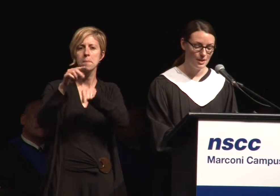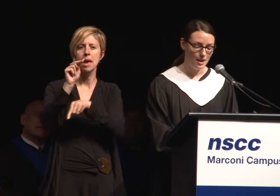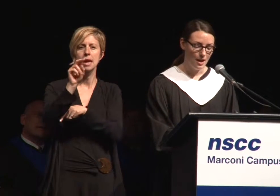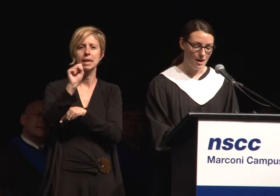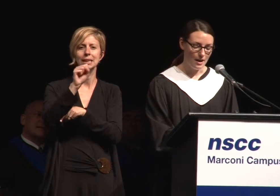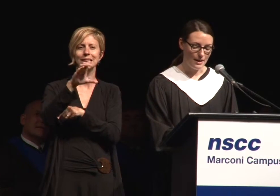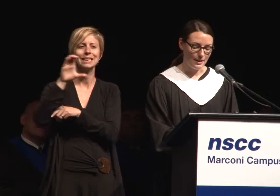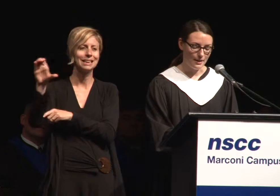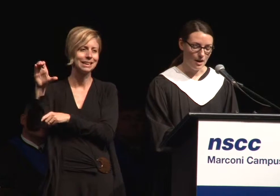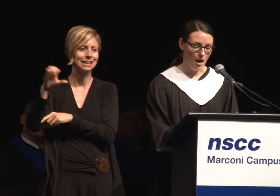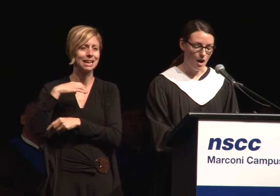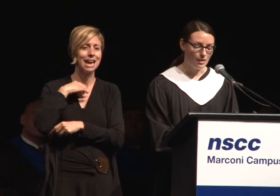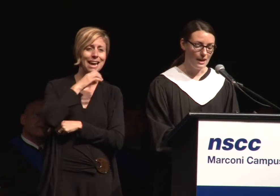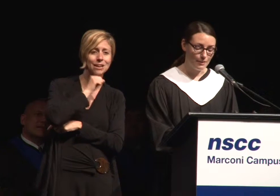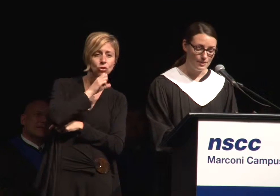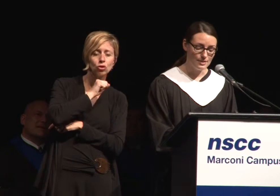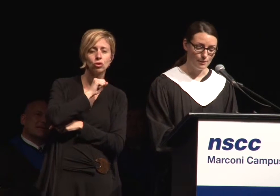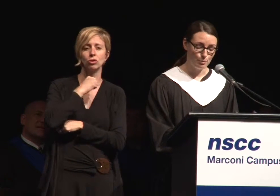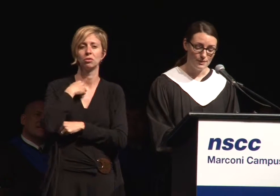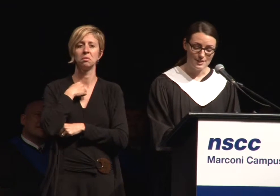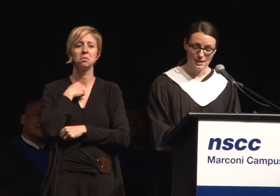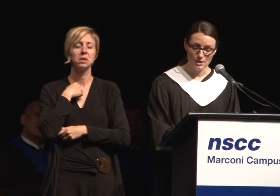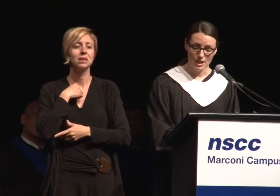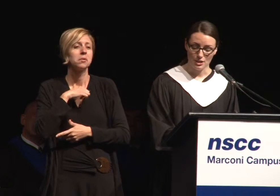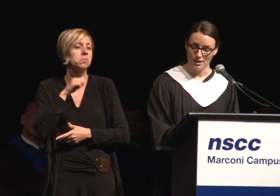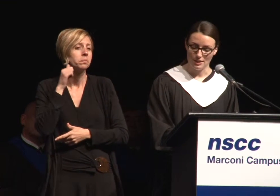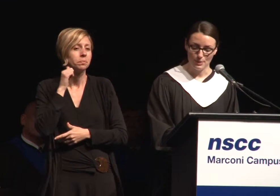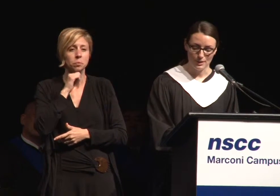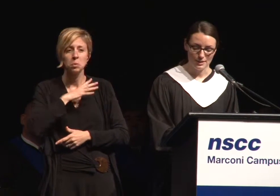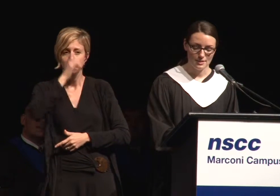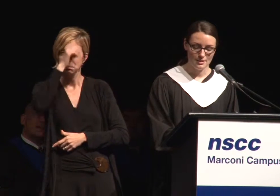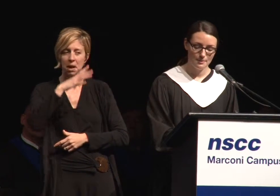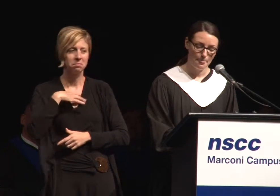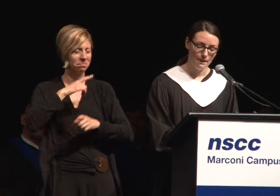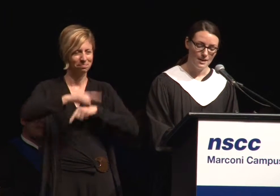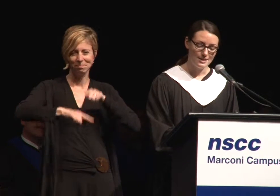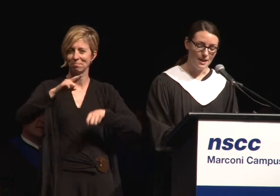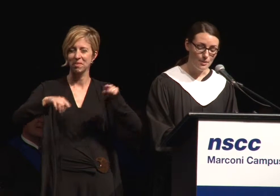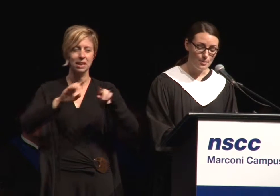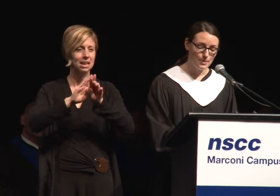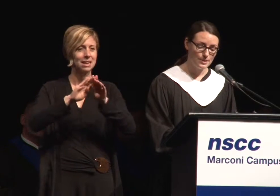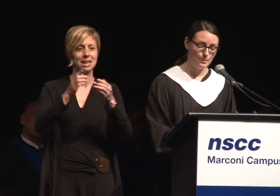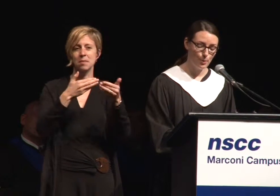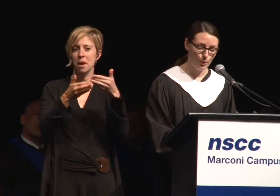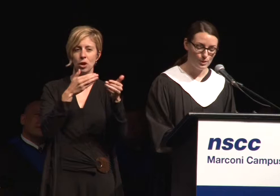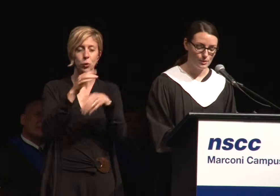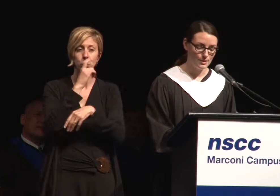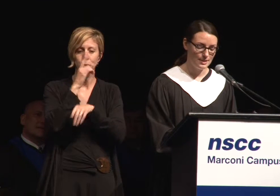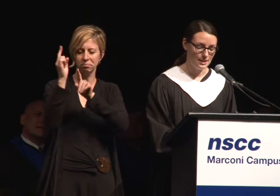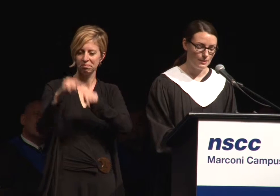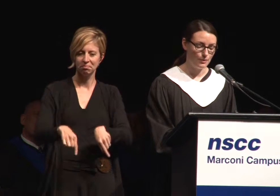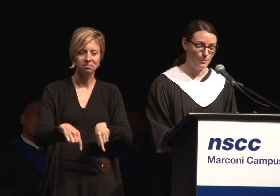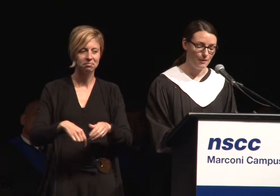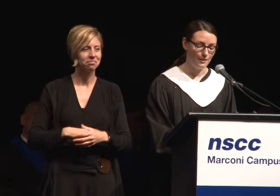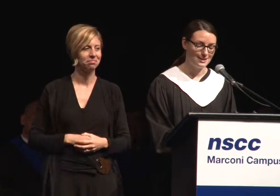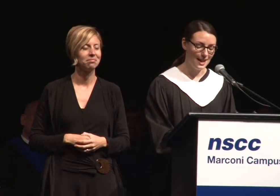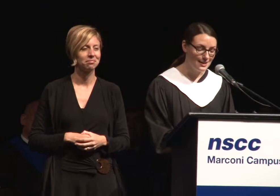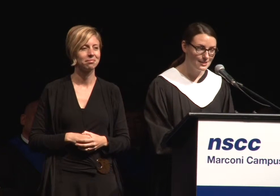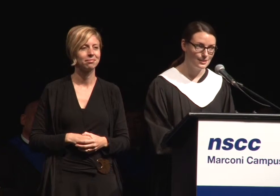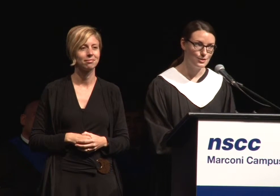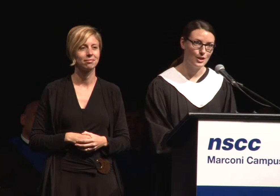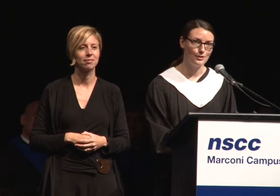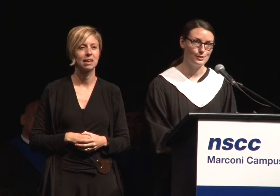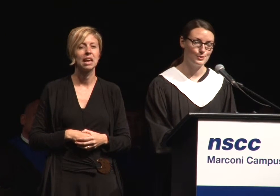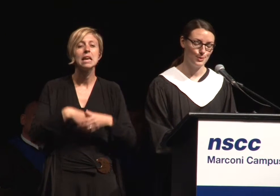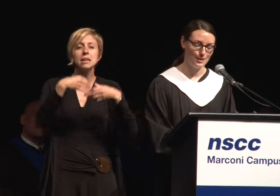genders, all levels of previous education and experience. Tell them about the support you received from our